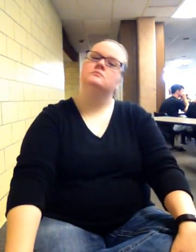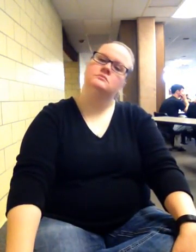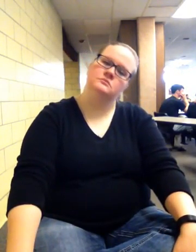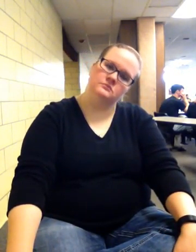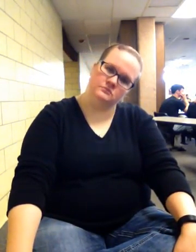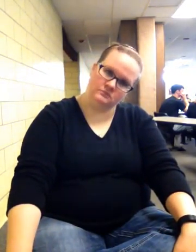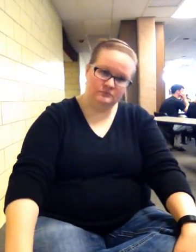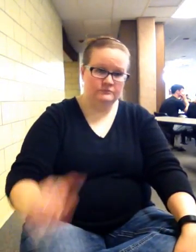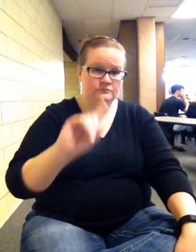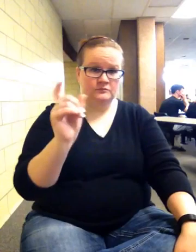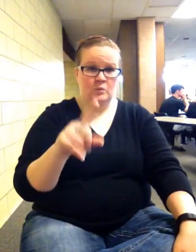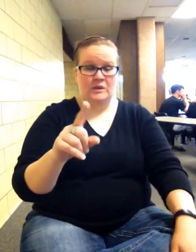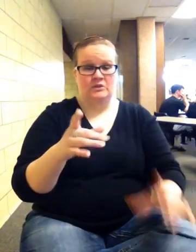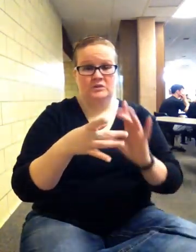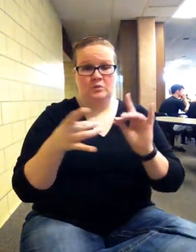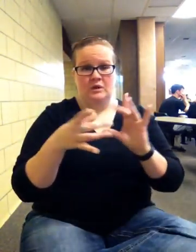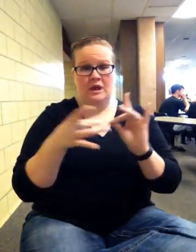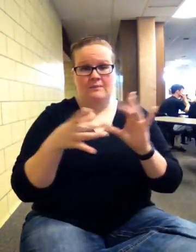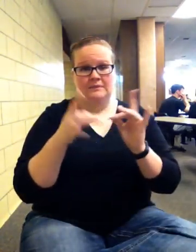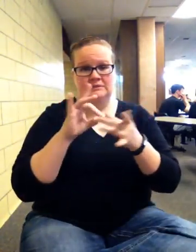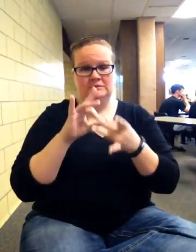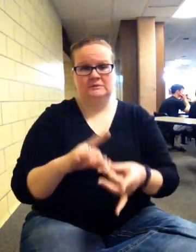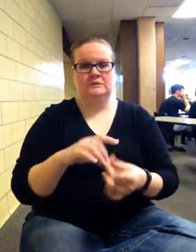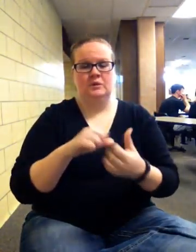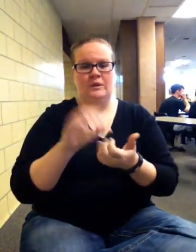Questions or comments on discounted payback period?